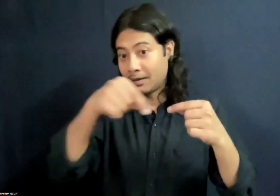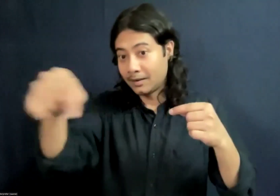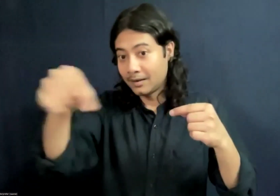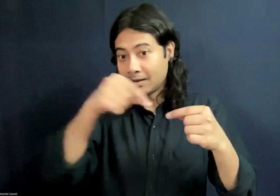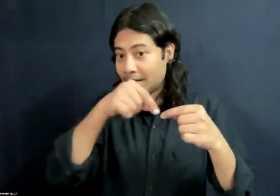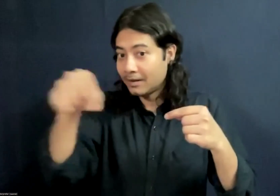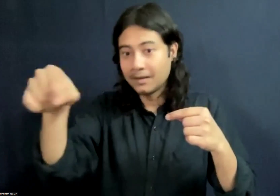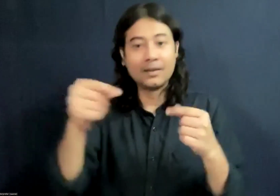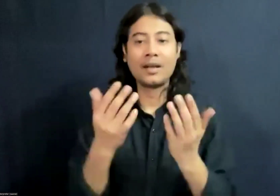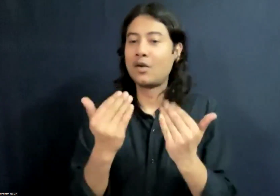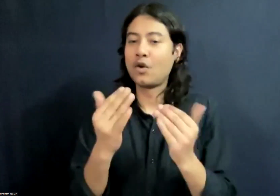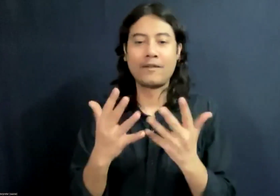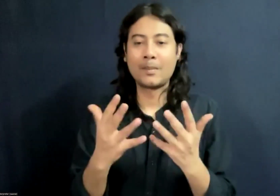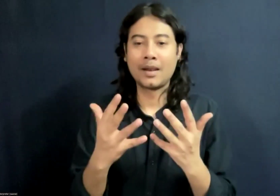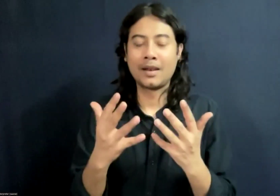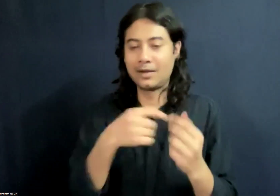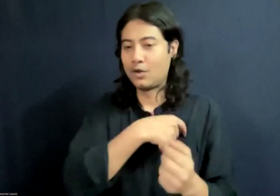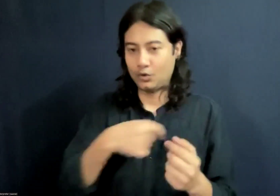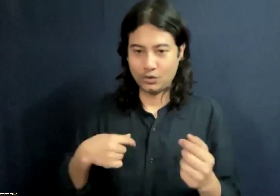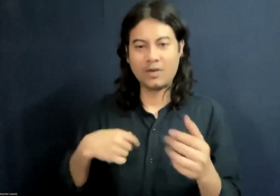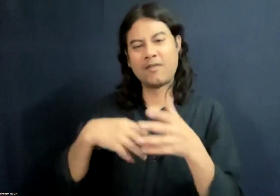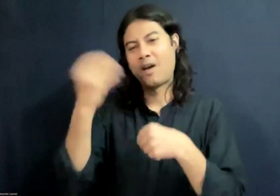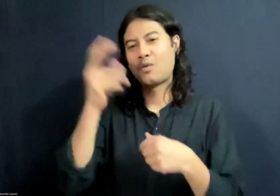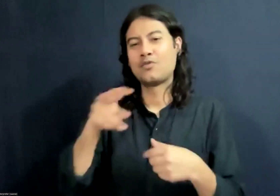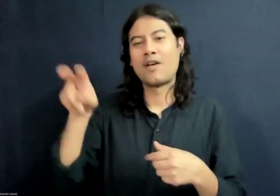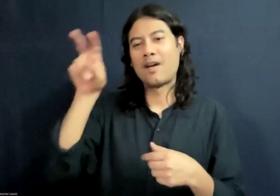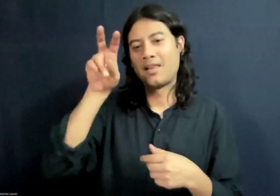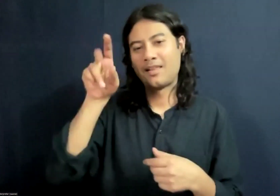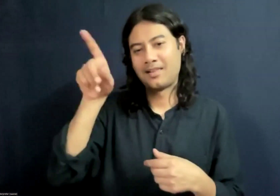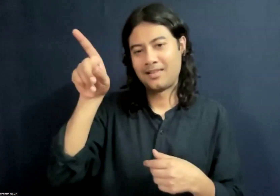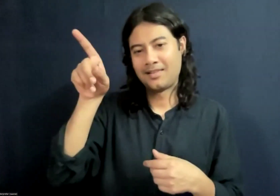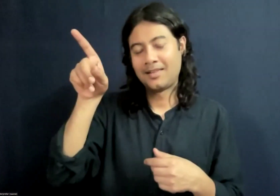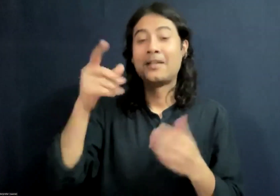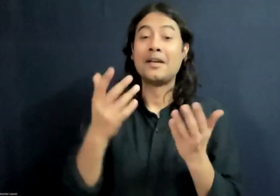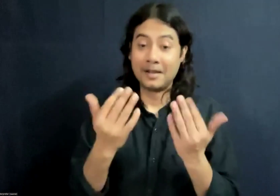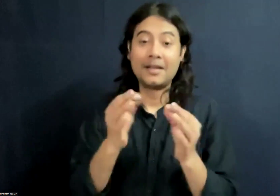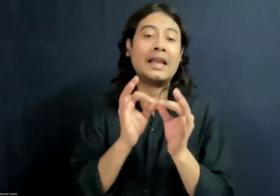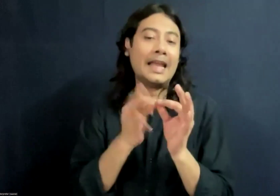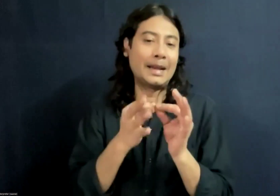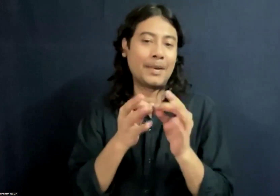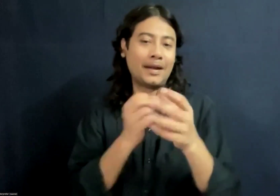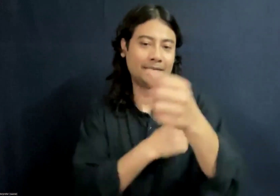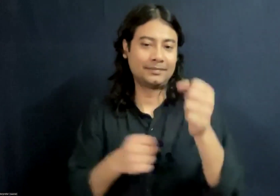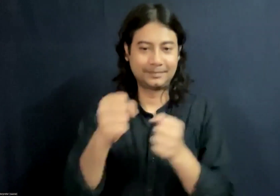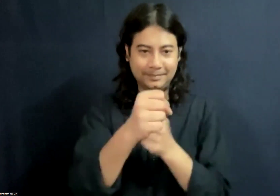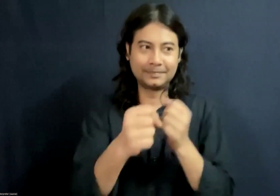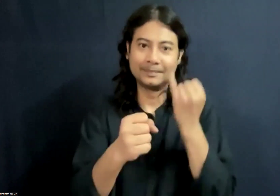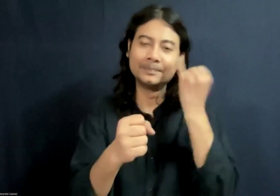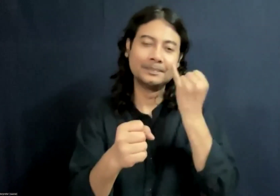have probably I'm trying to arrange some other interpreter. Meanwhile, Saurabh is not there. Saurabh will be back on 16th.